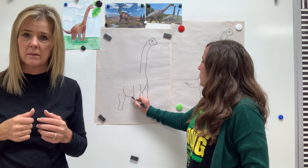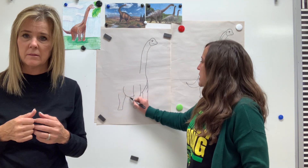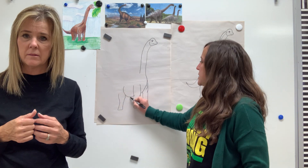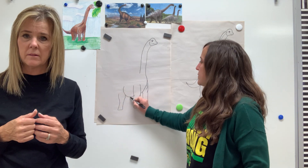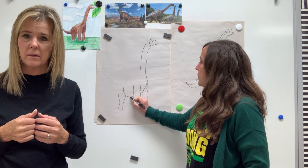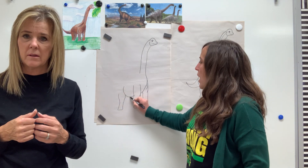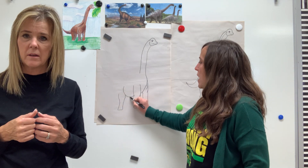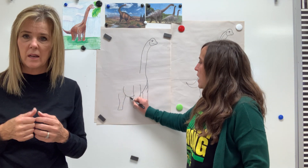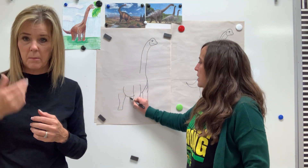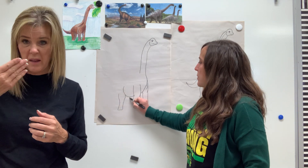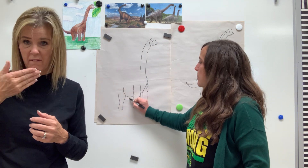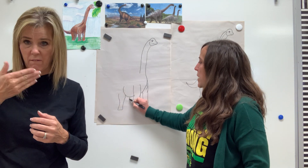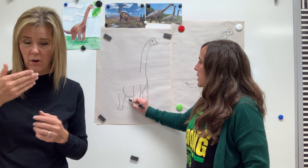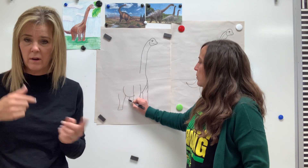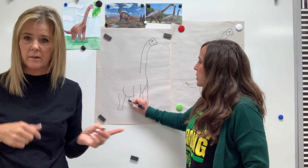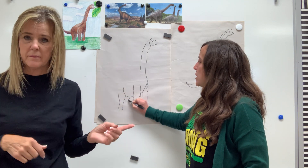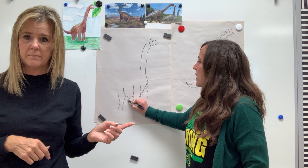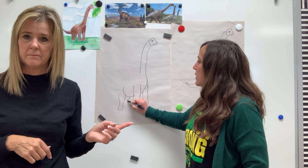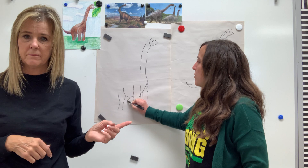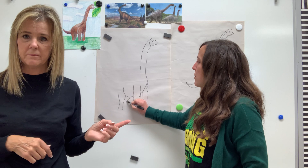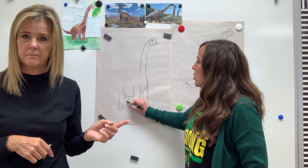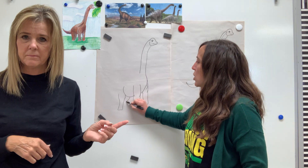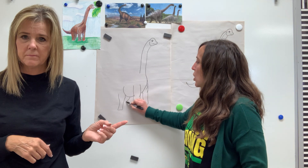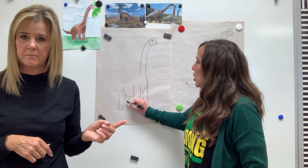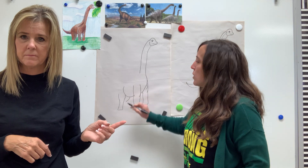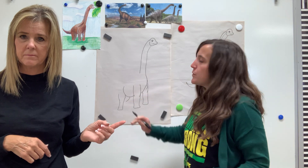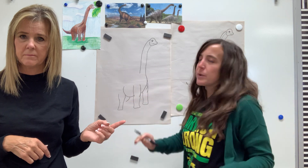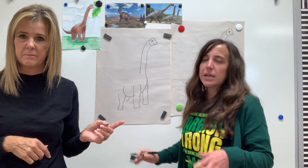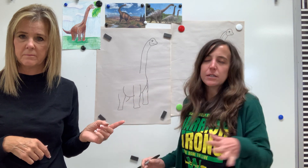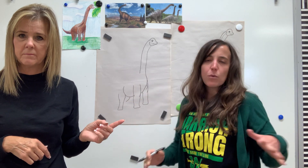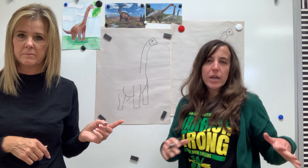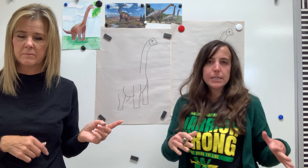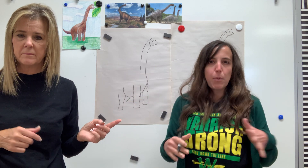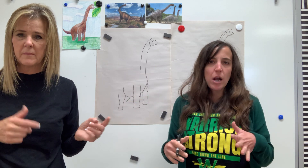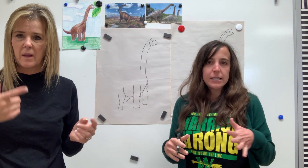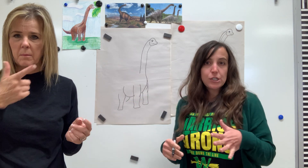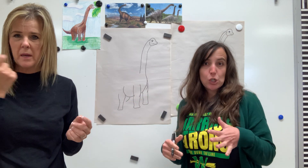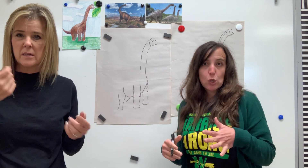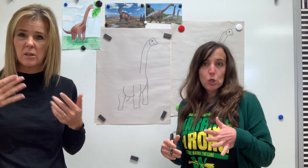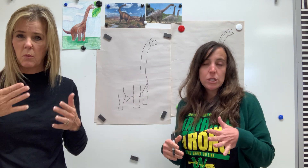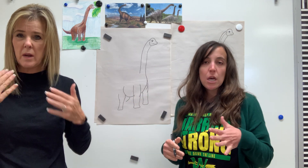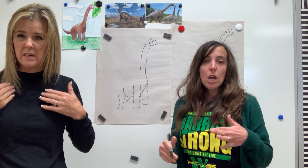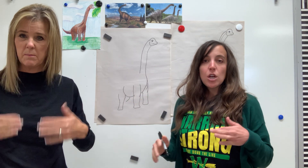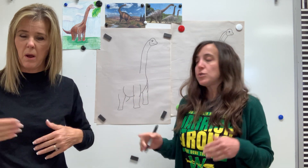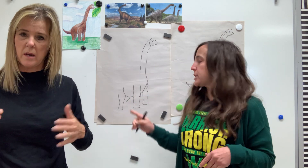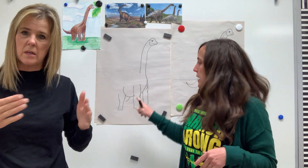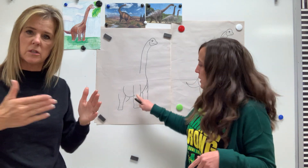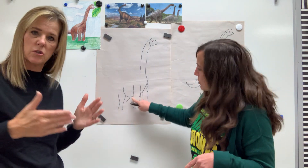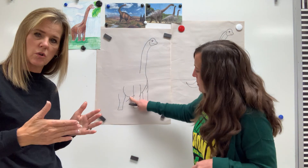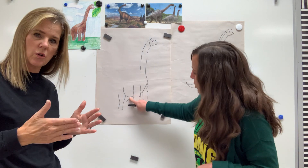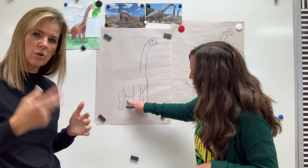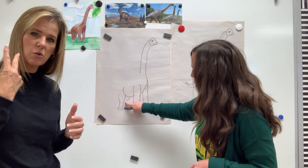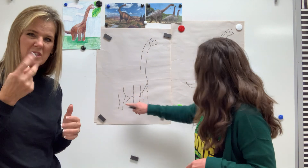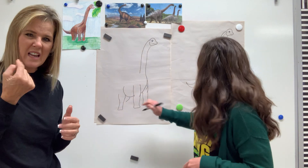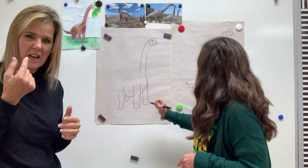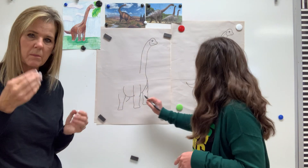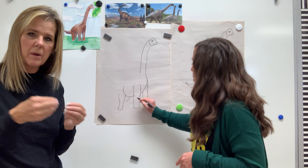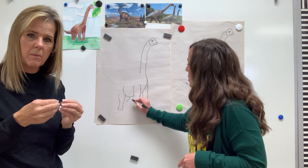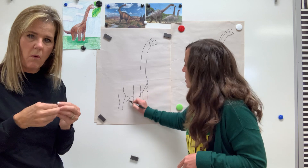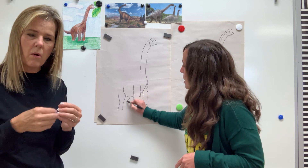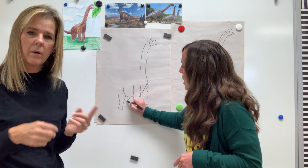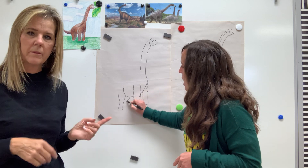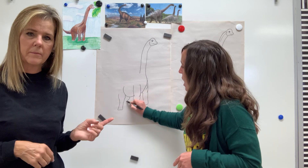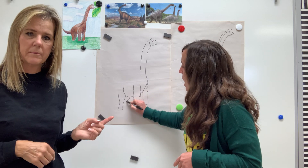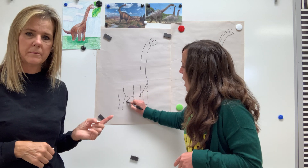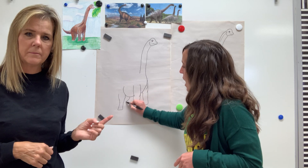just a little ways in front, and I'm gonna make it really a little bit more curved because of the way his body's turned. You see a little bit more curve right